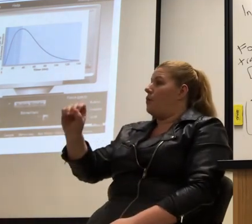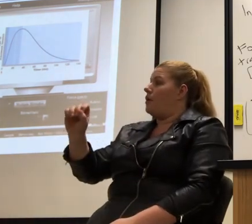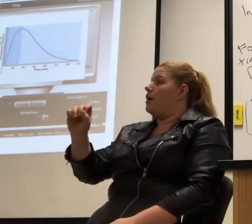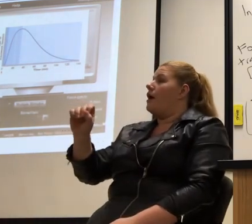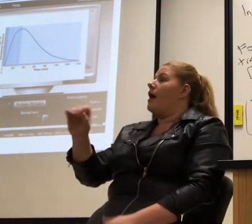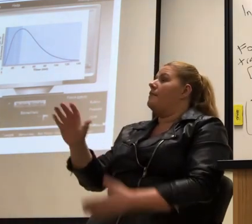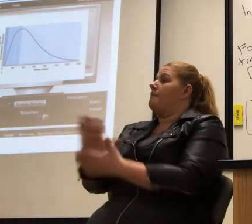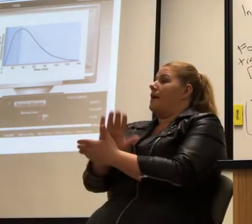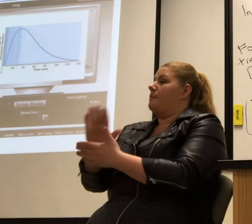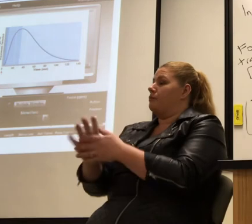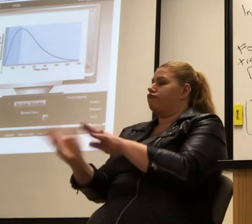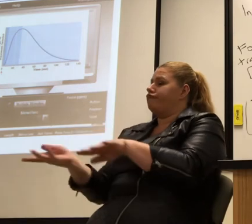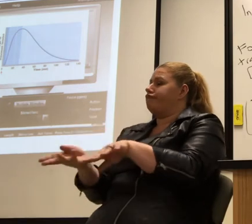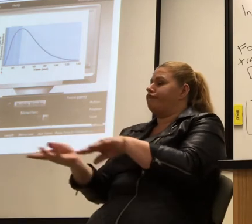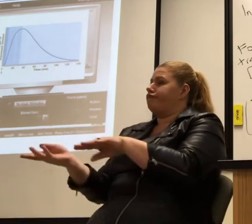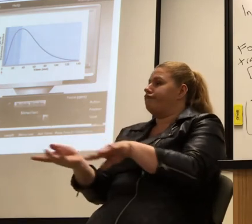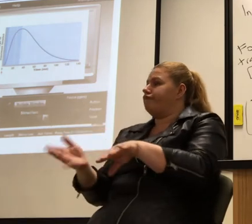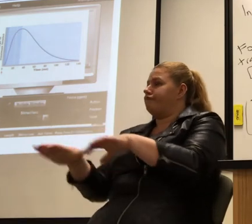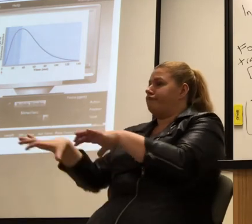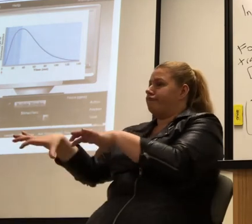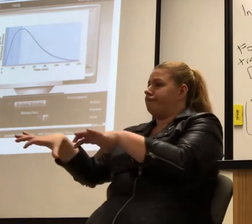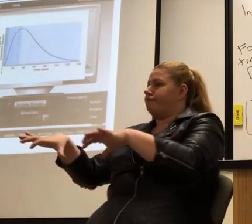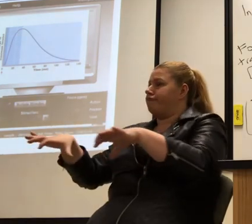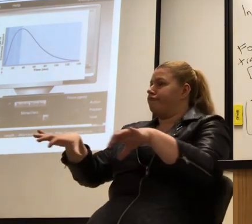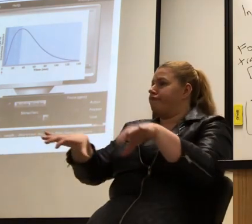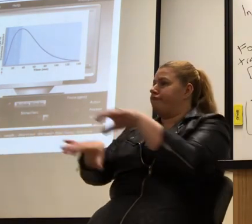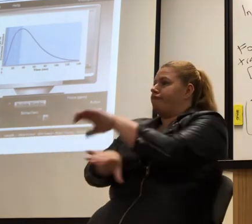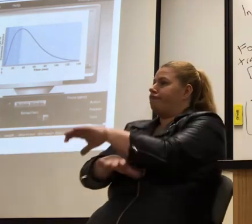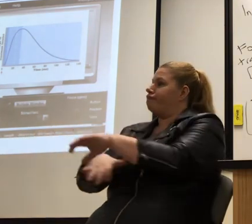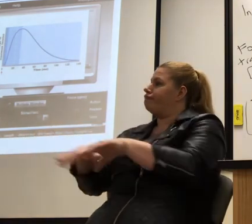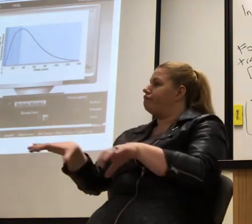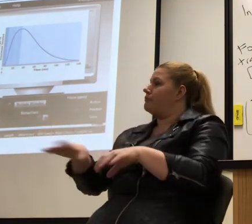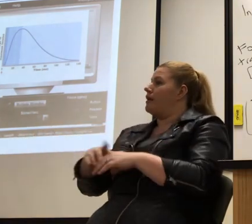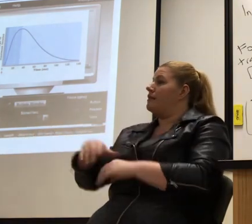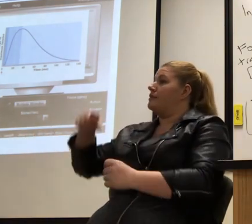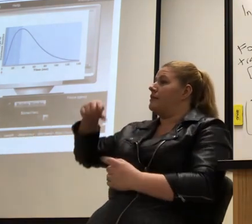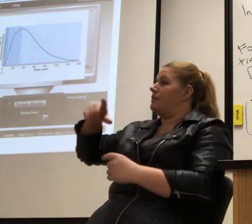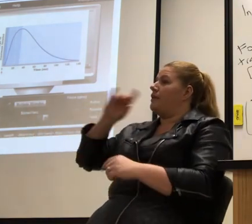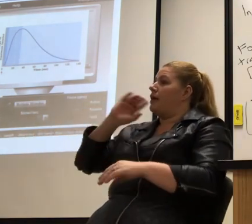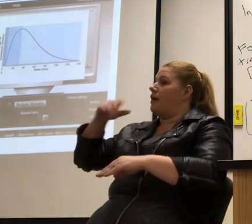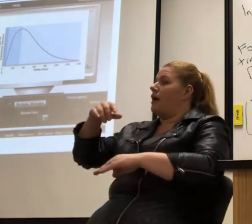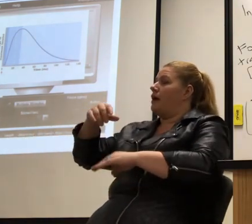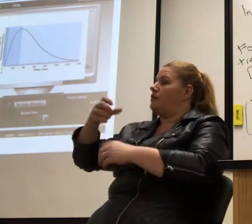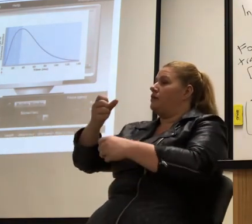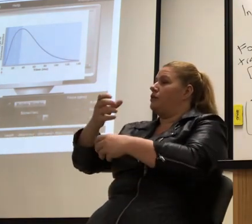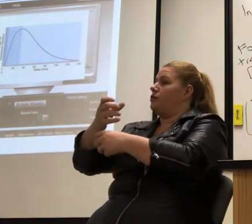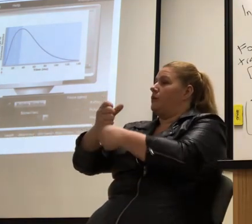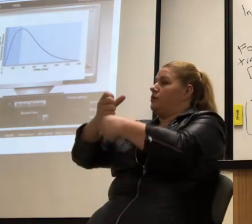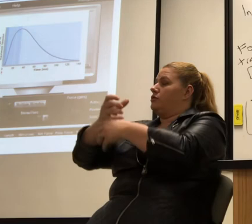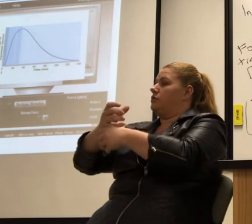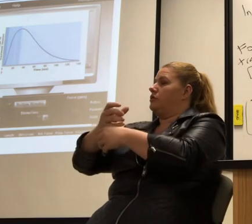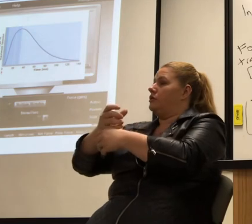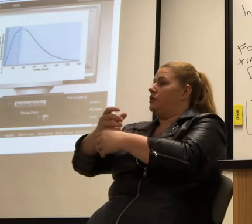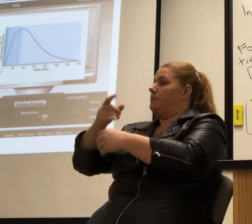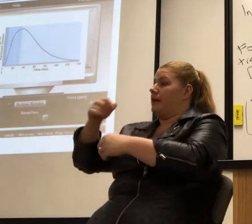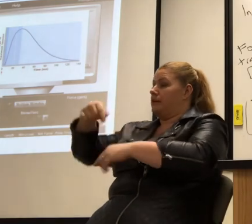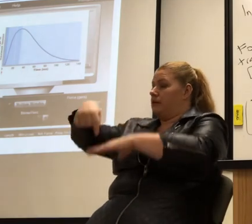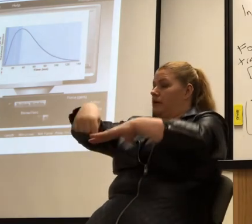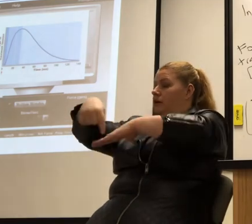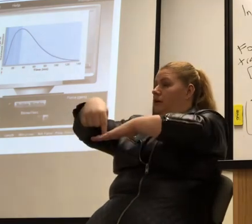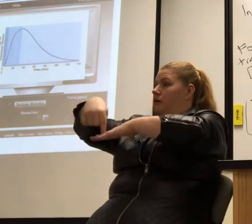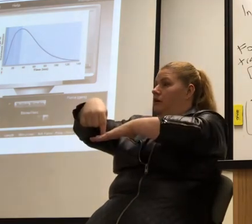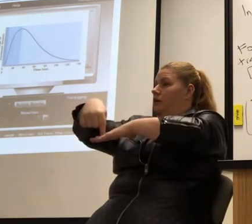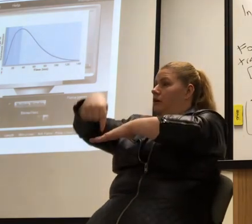okay, right? And then they hit the stimulate button, and the twitch. When it twitched, because it's connected to an ink